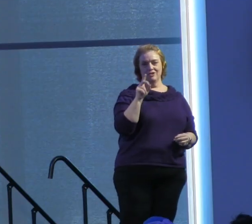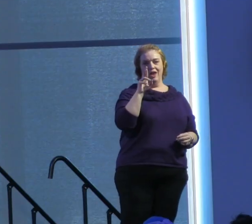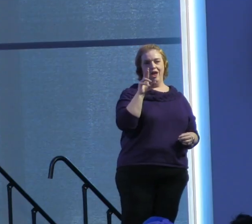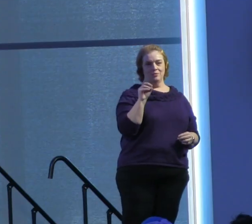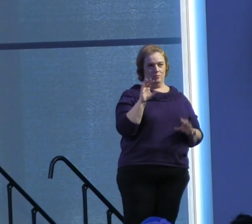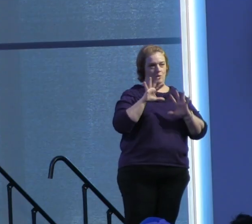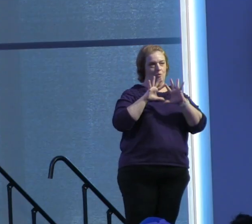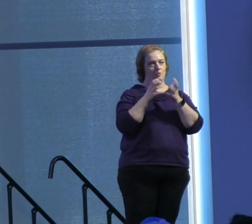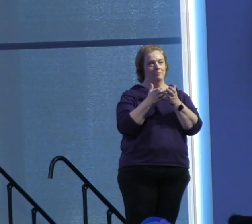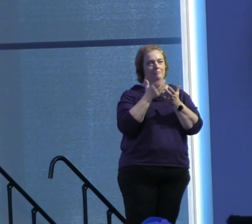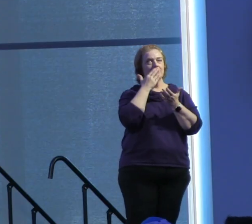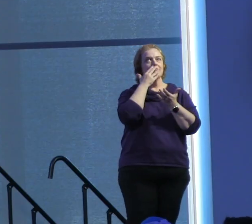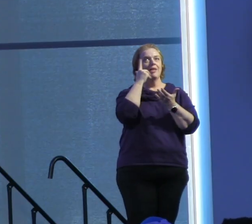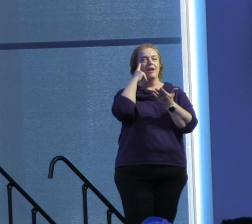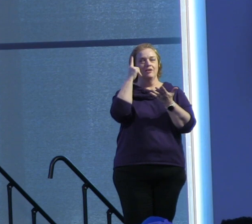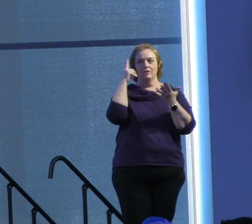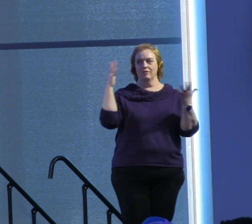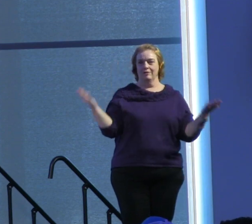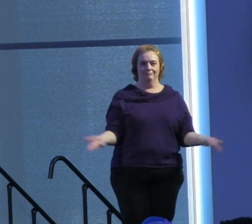Thank you, Chandra Group.